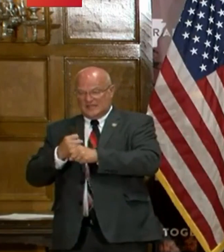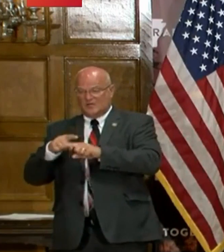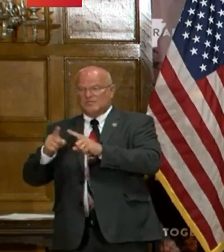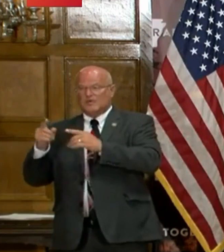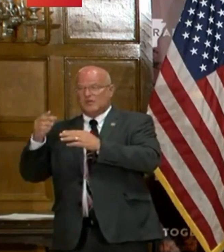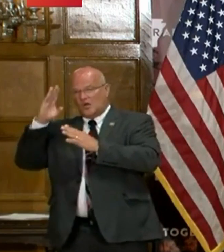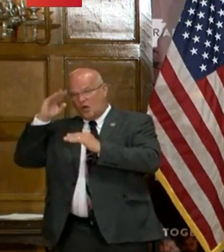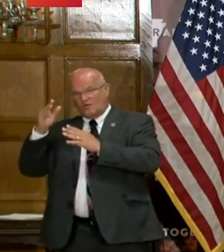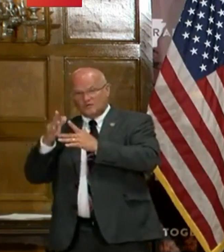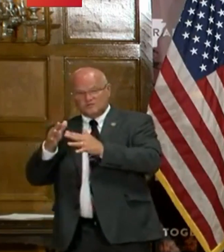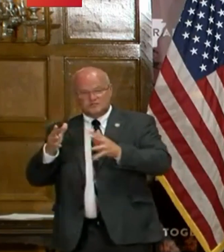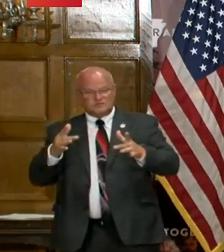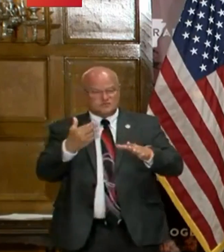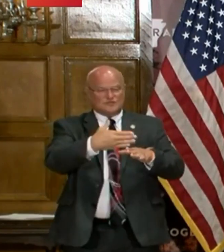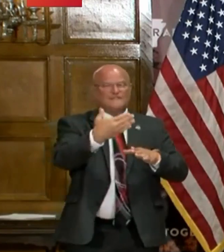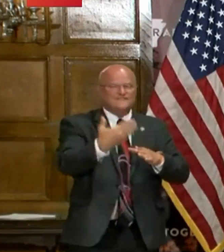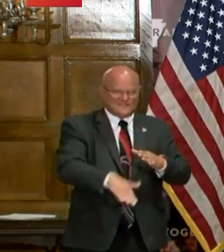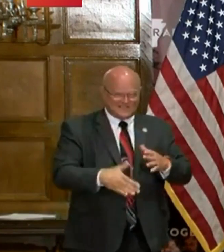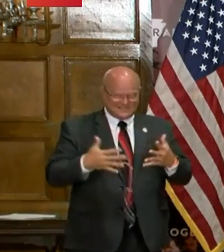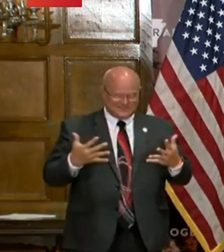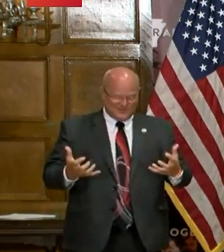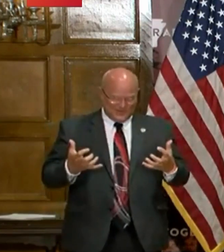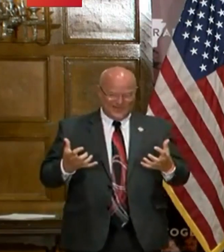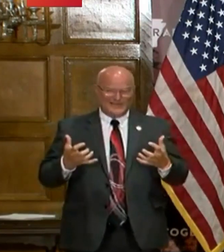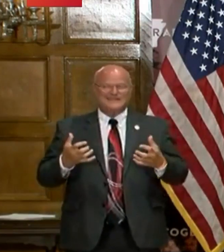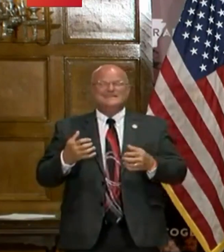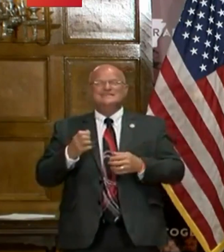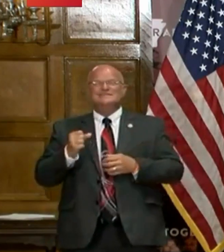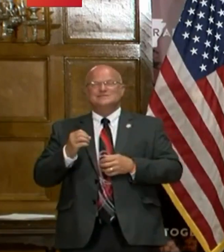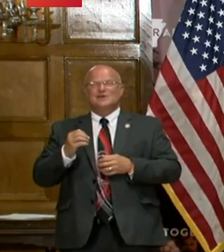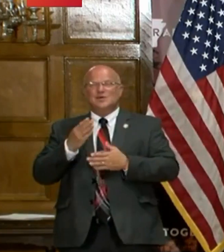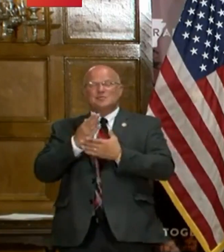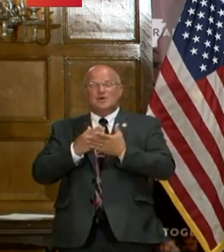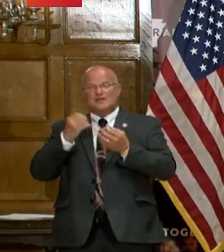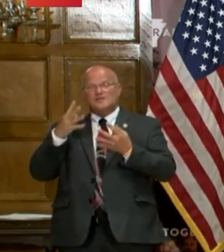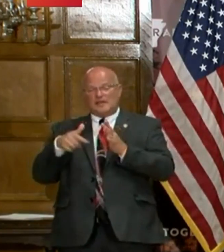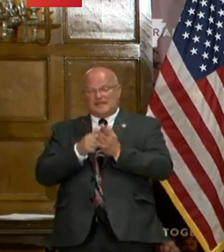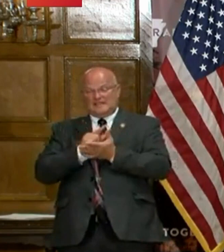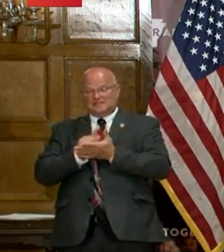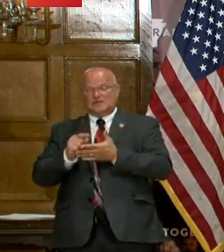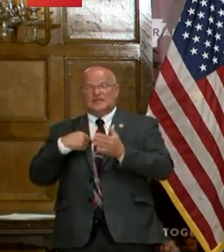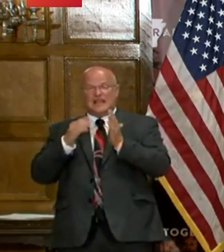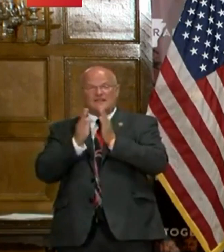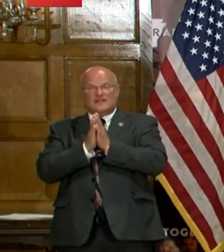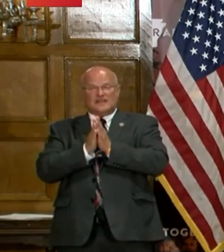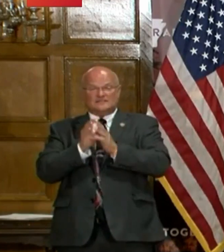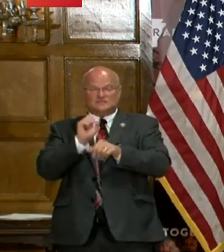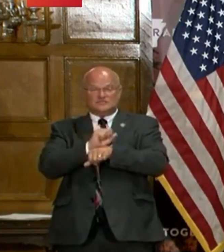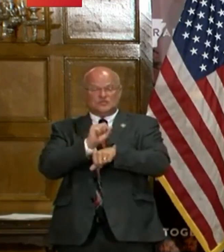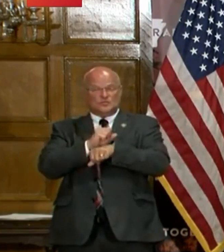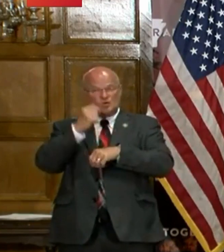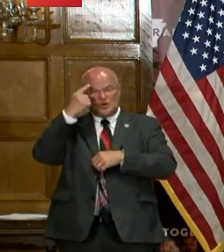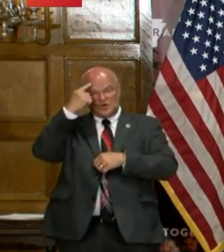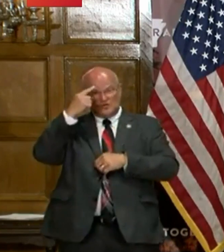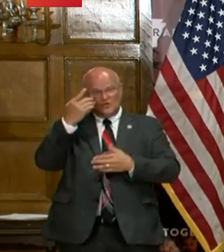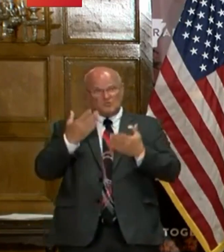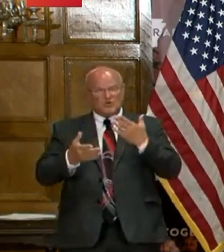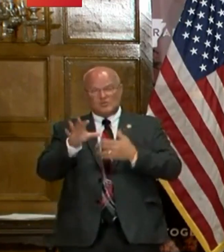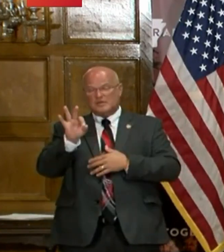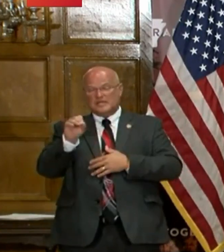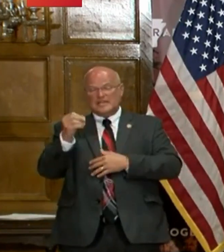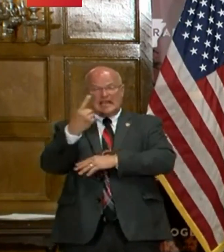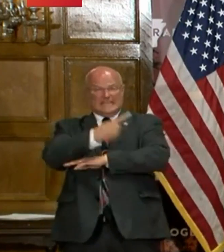expect part information this week, and I've asked them to work for probably 90 days. Continued guidance as you